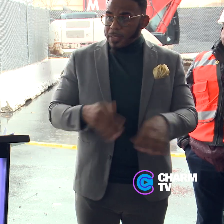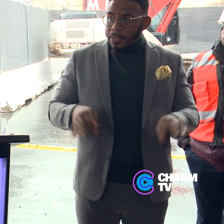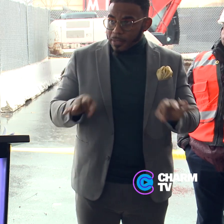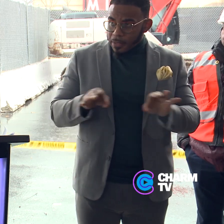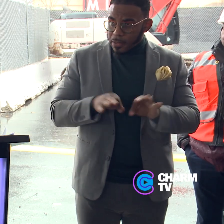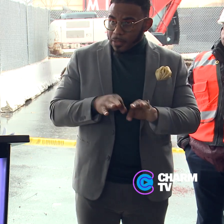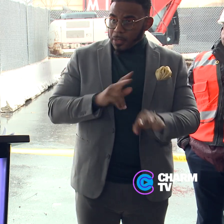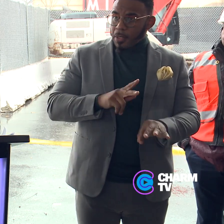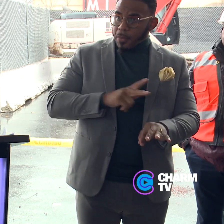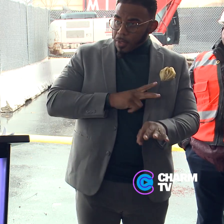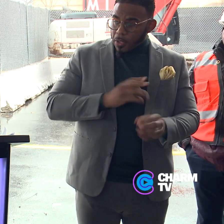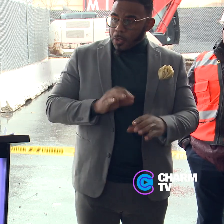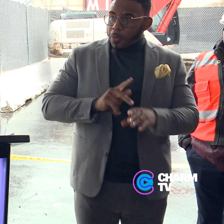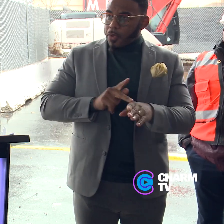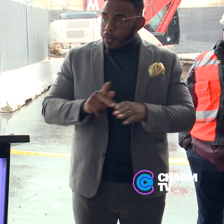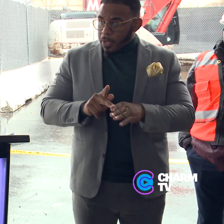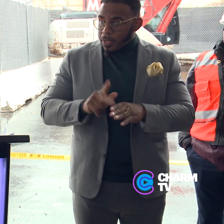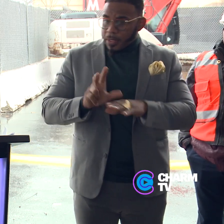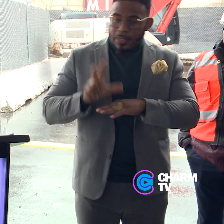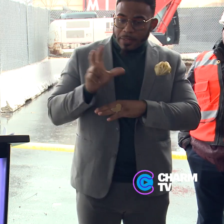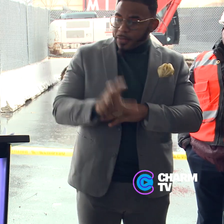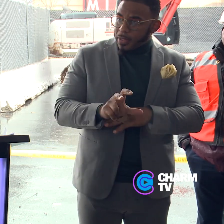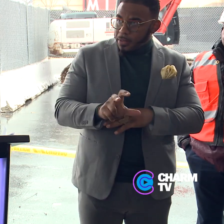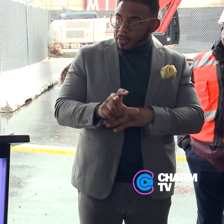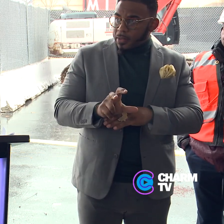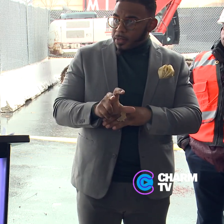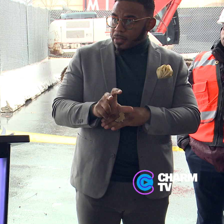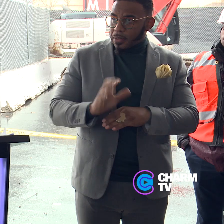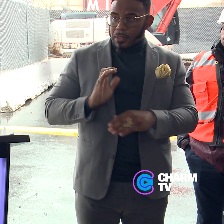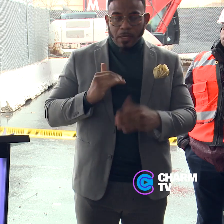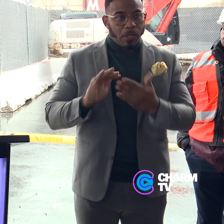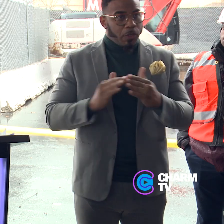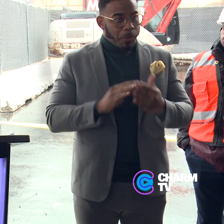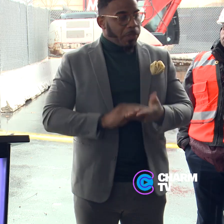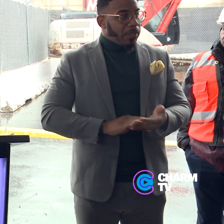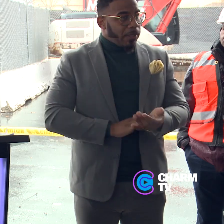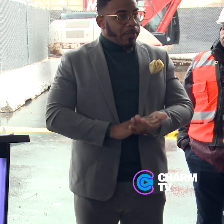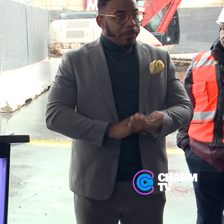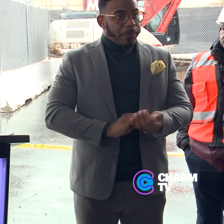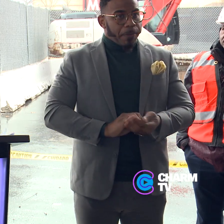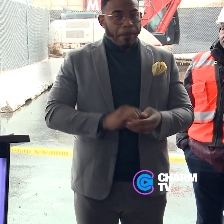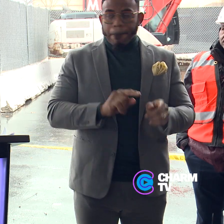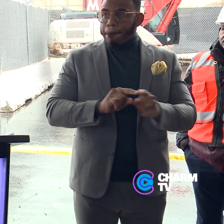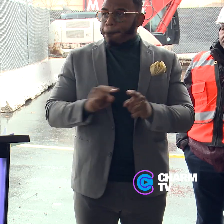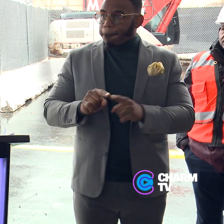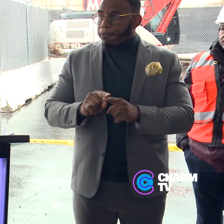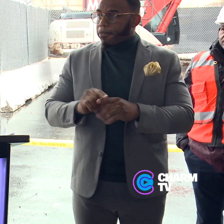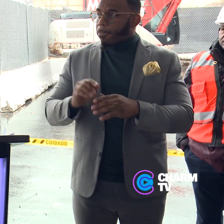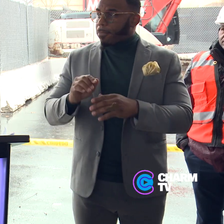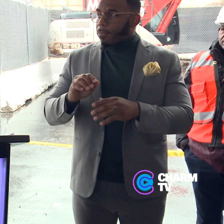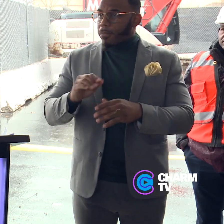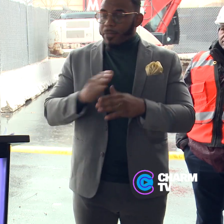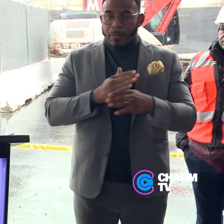significant personal and professional investment in our community, as well as sharing much of his time